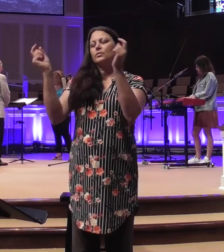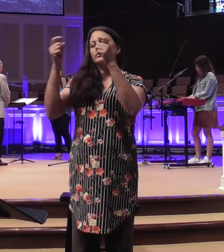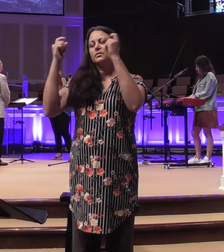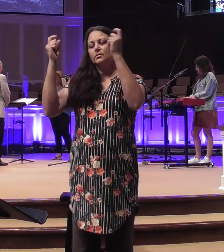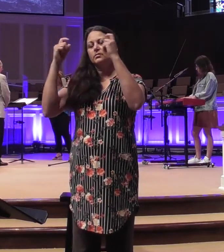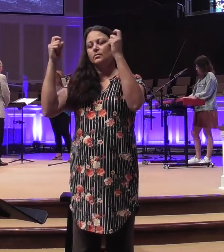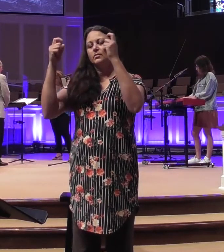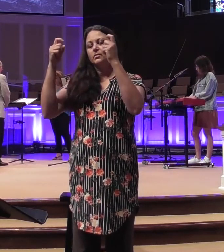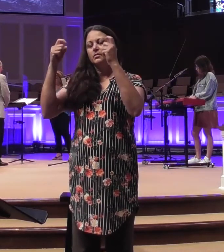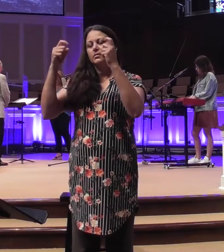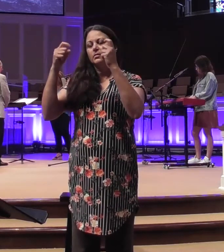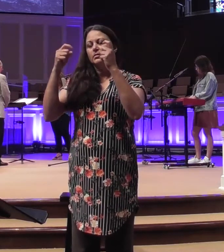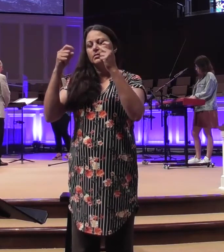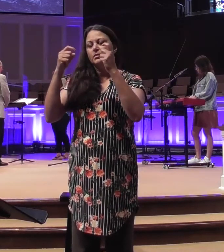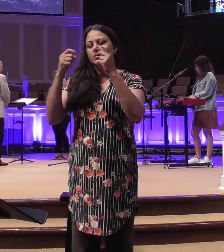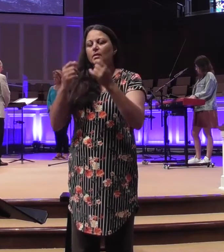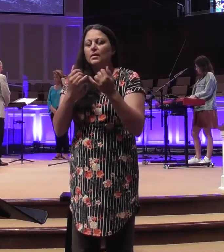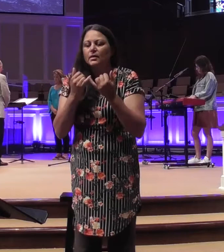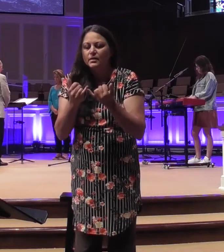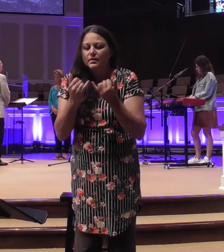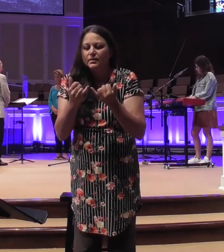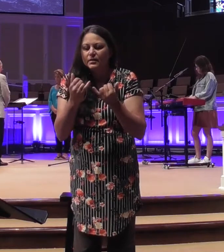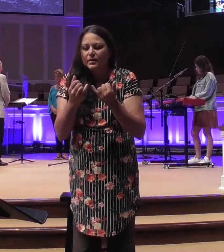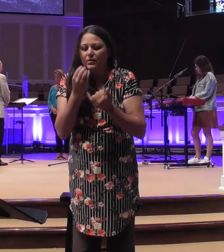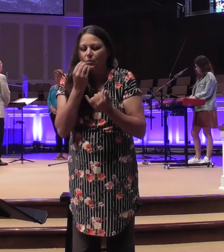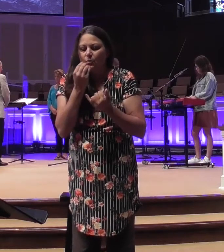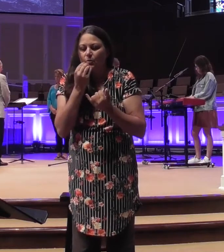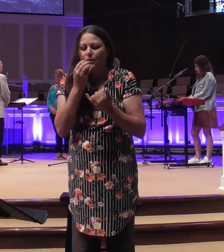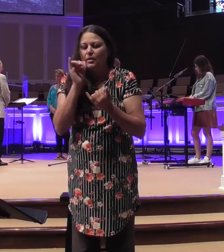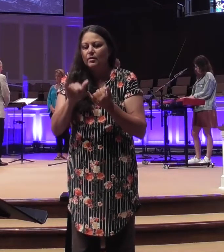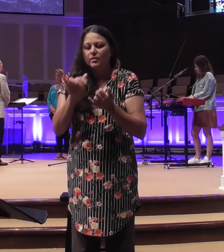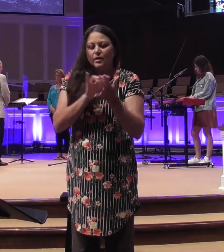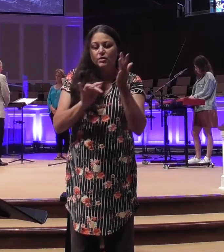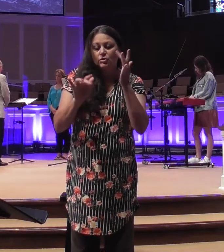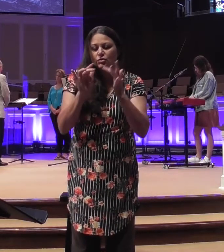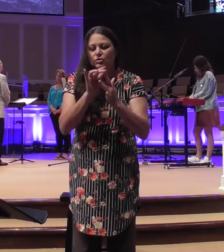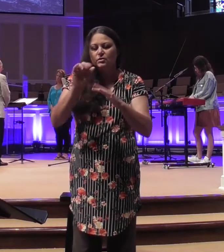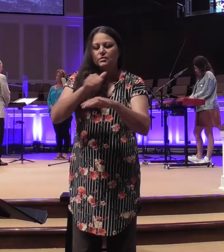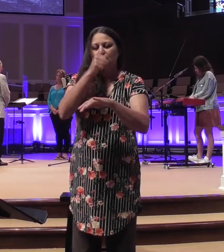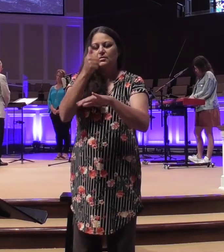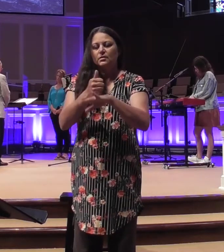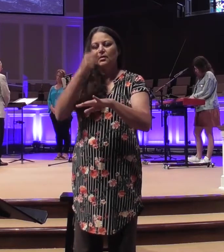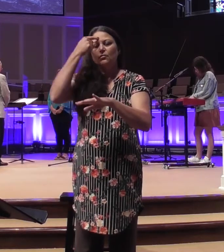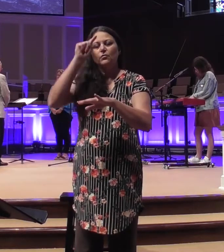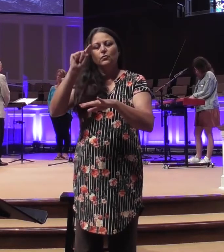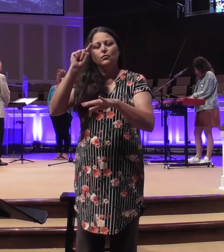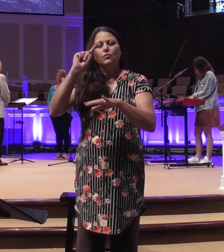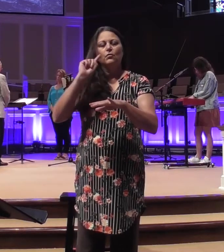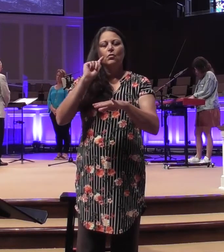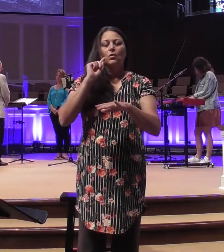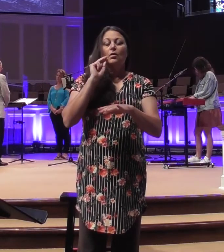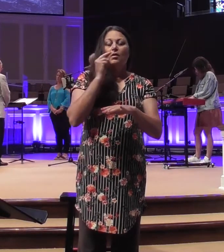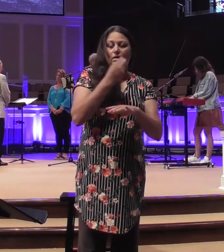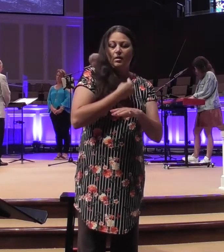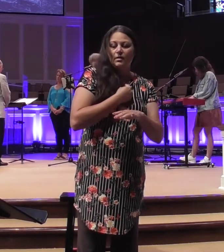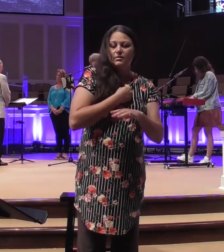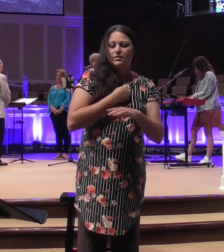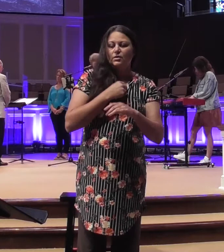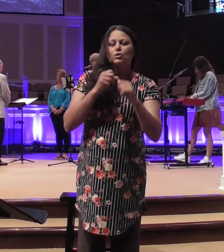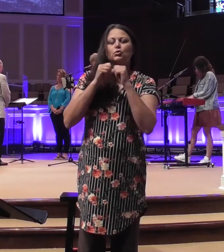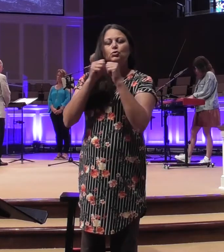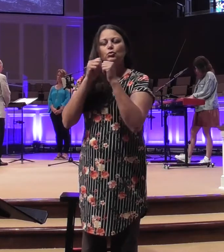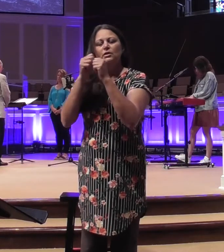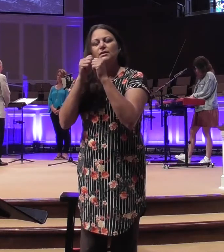of this meal that our Lord Jesus instituted so that we could return again and again to the gospel.